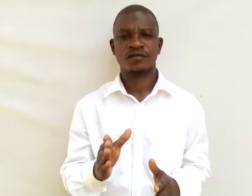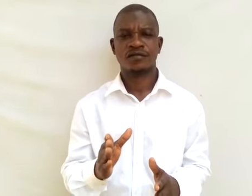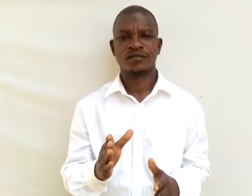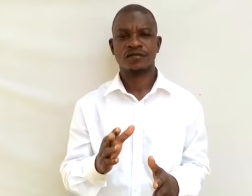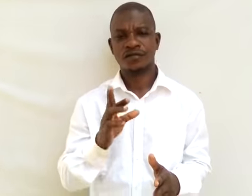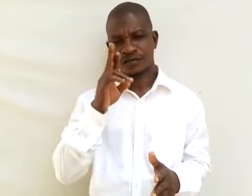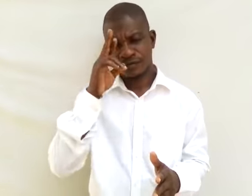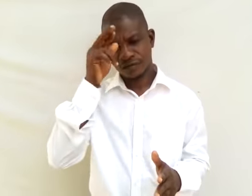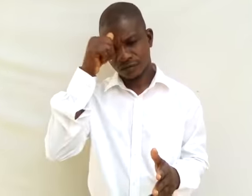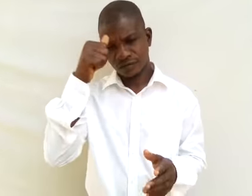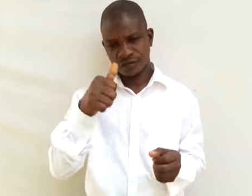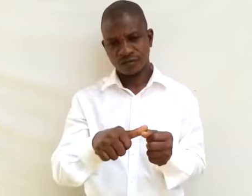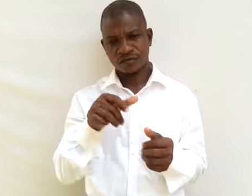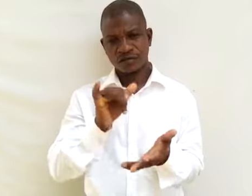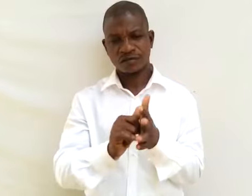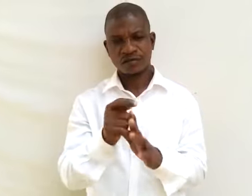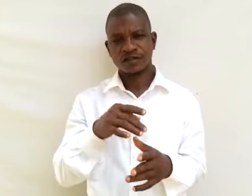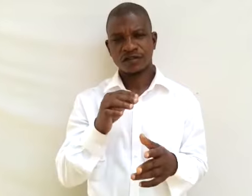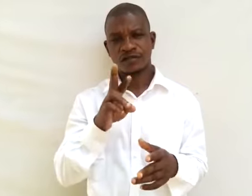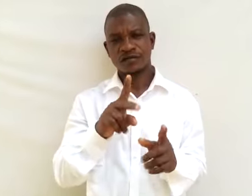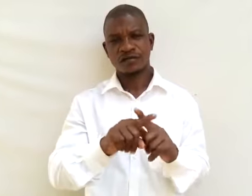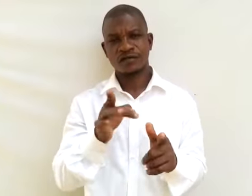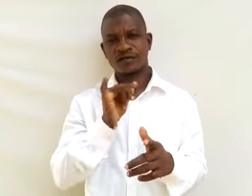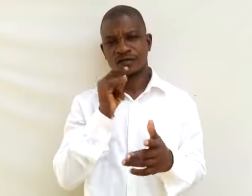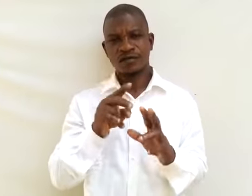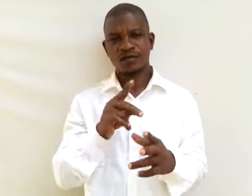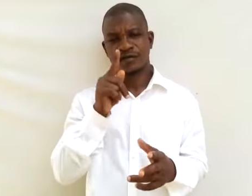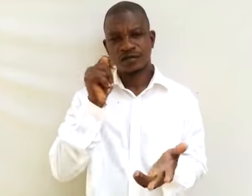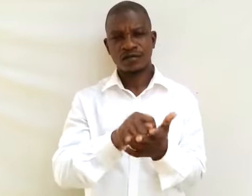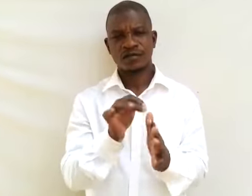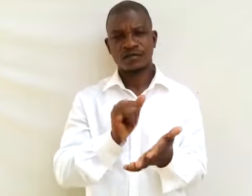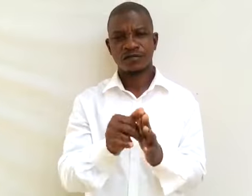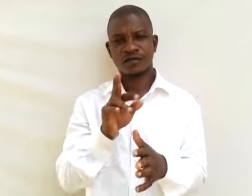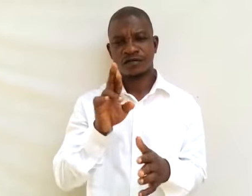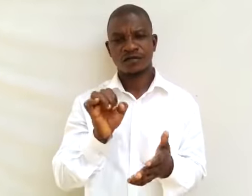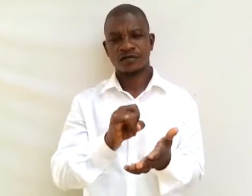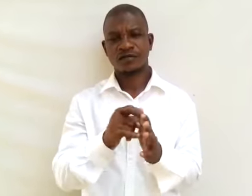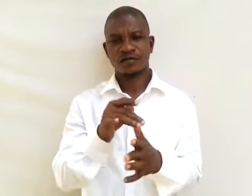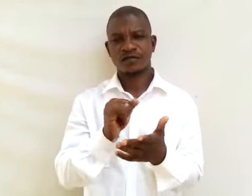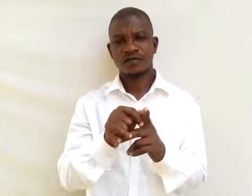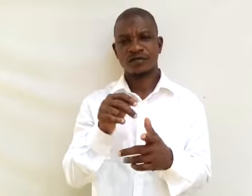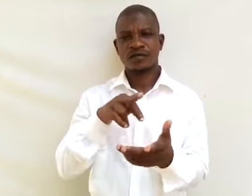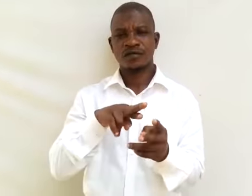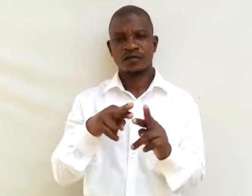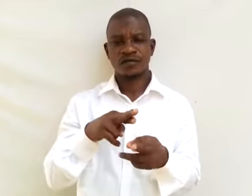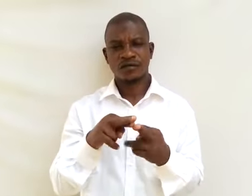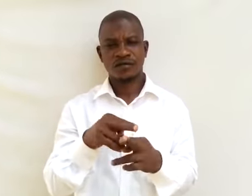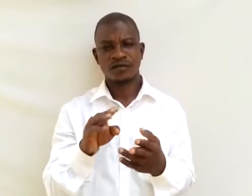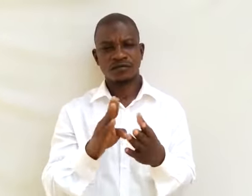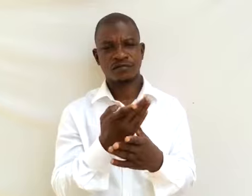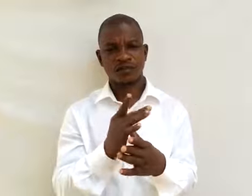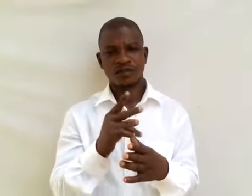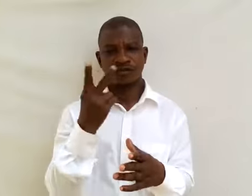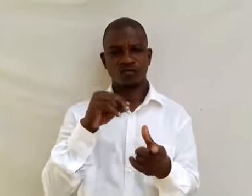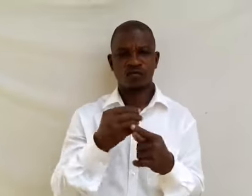Recall that variation is a term that refers to the relationship between two or more